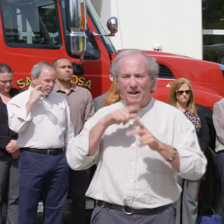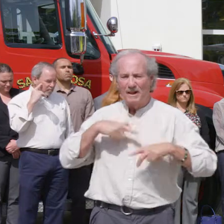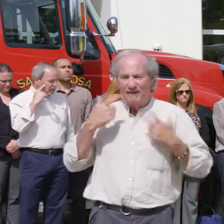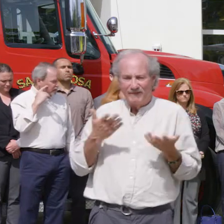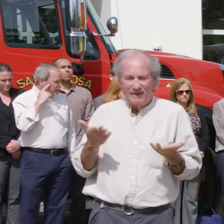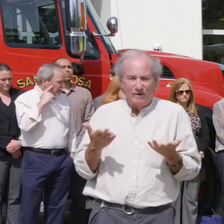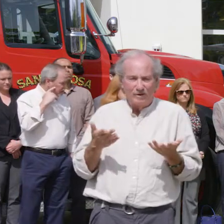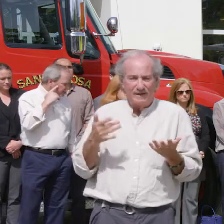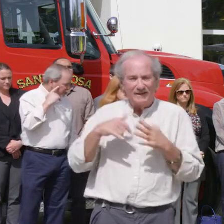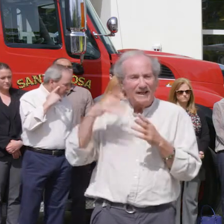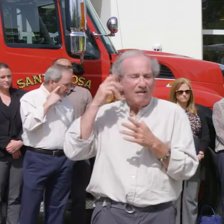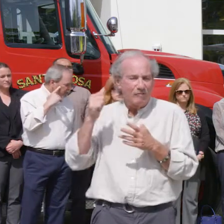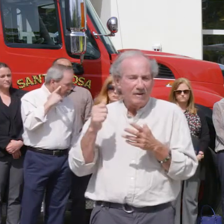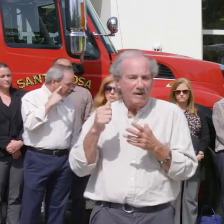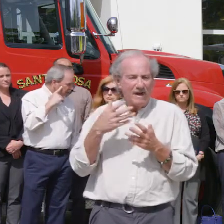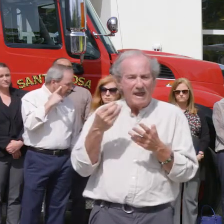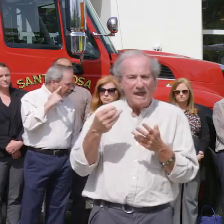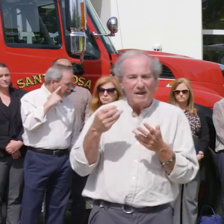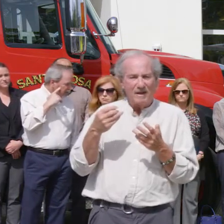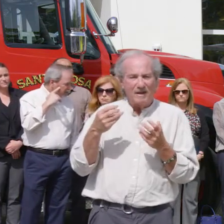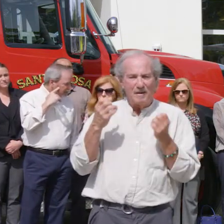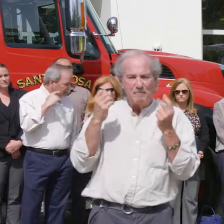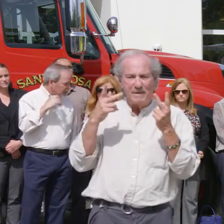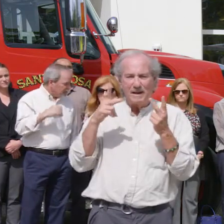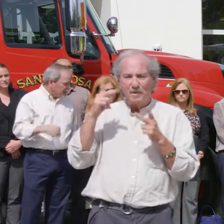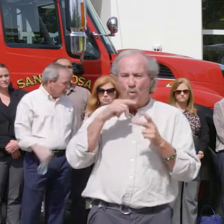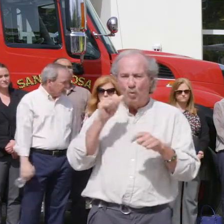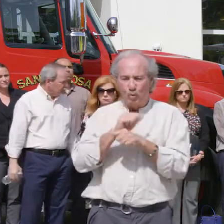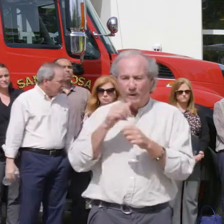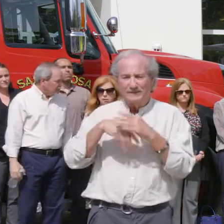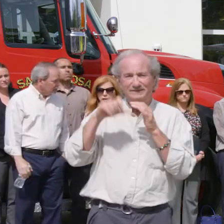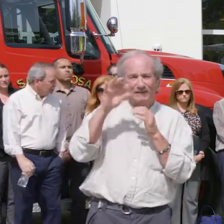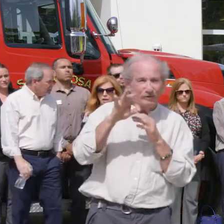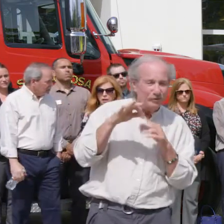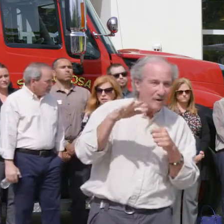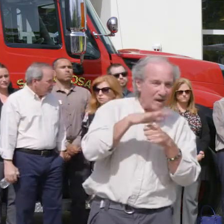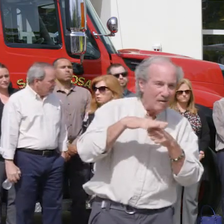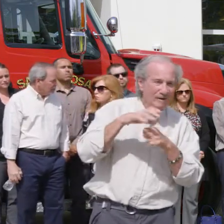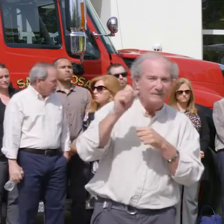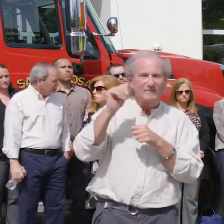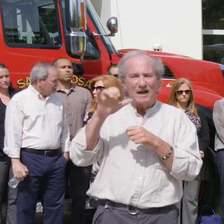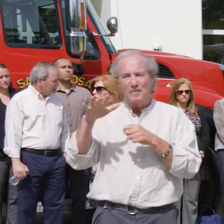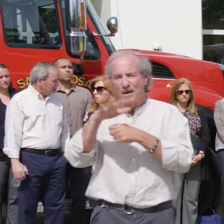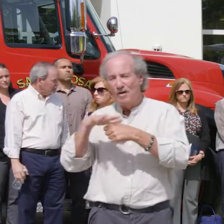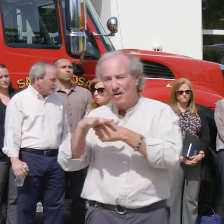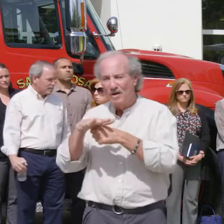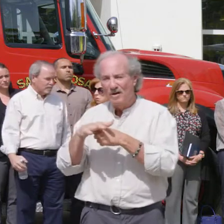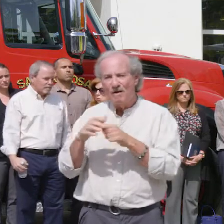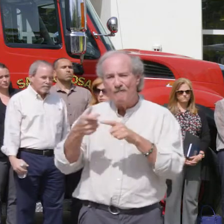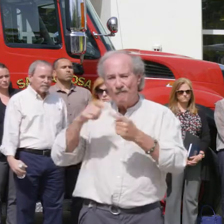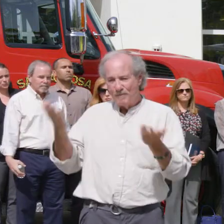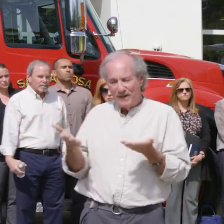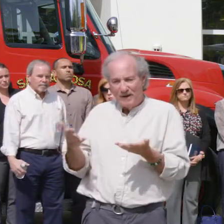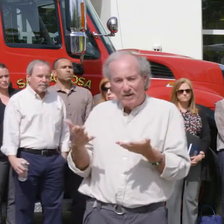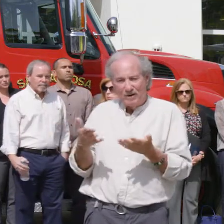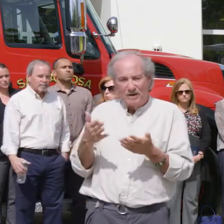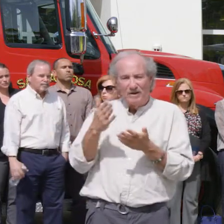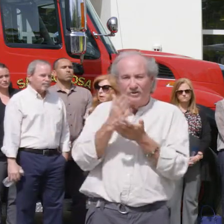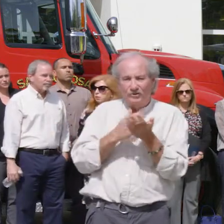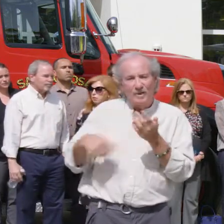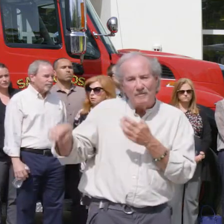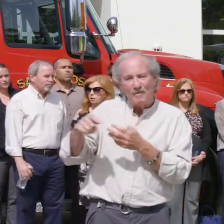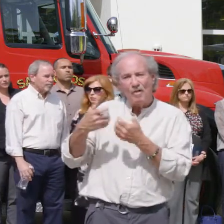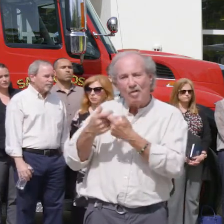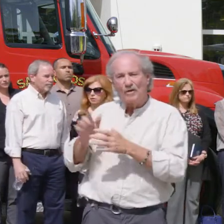Northern California. And in fact, many of our personnel that work in San Francisco area and Sacramento area are from this area, and some did lose